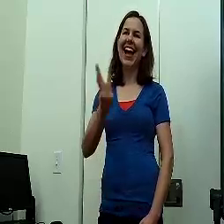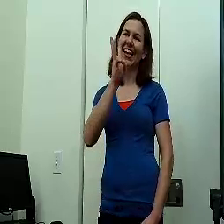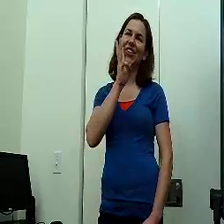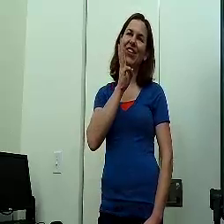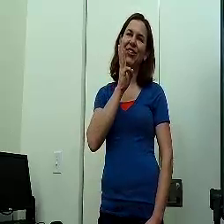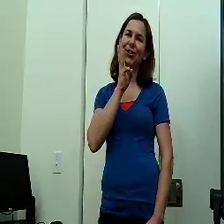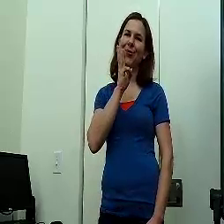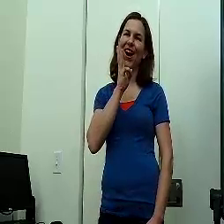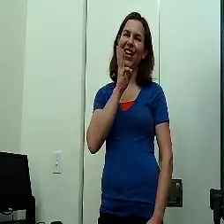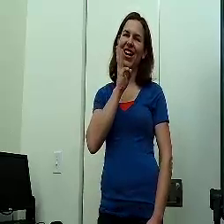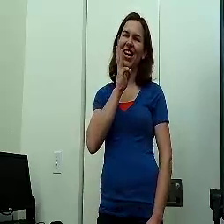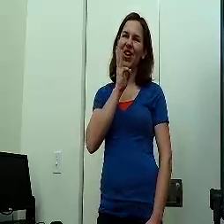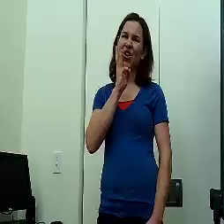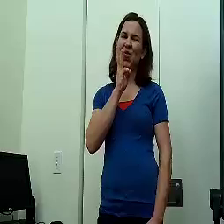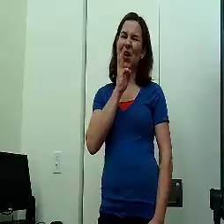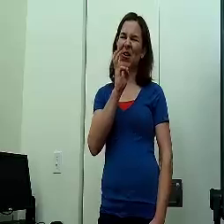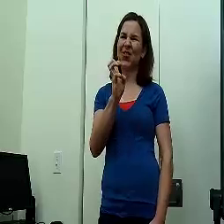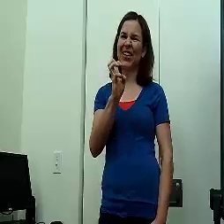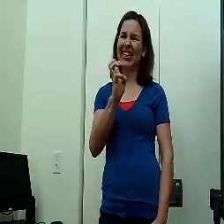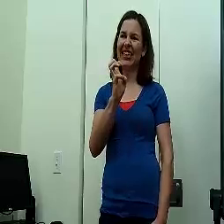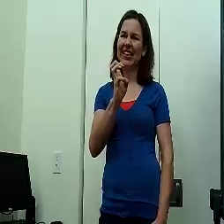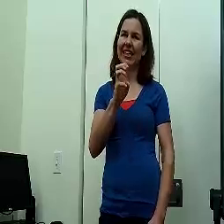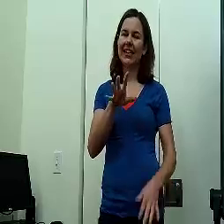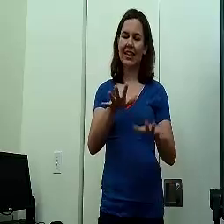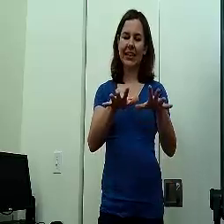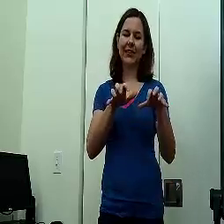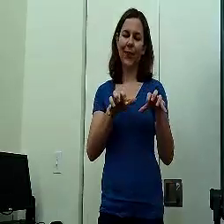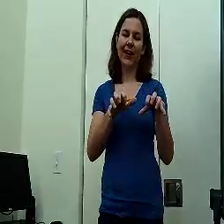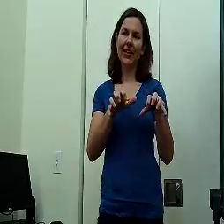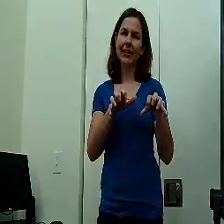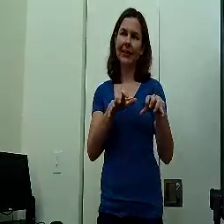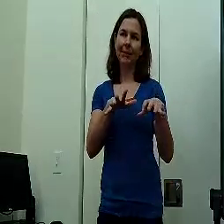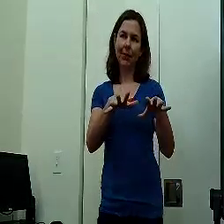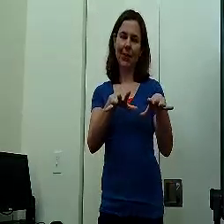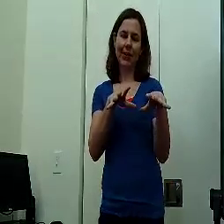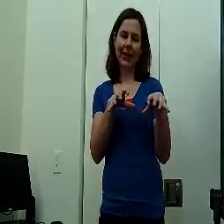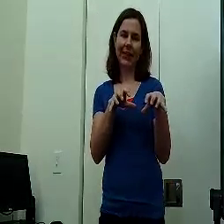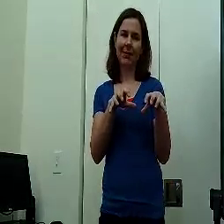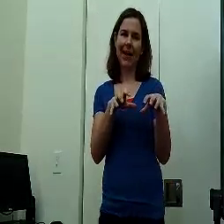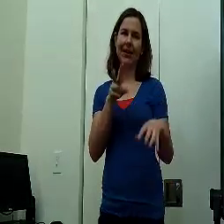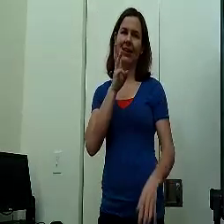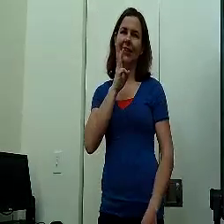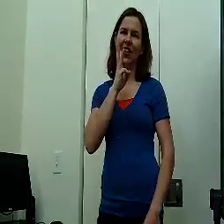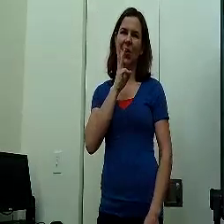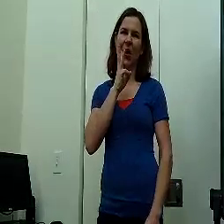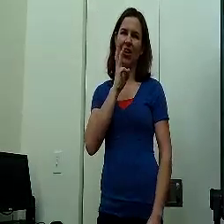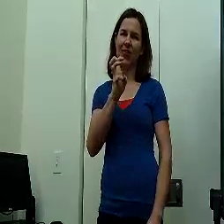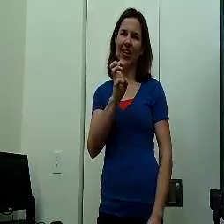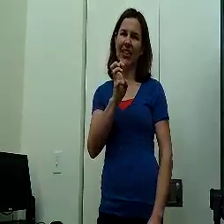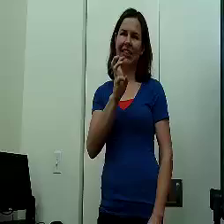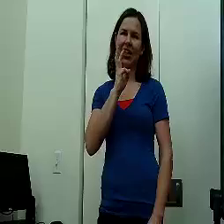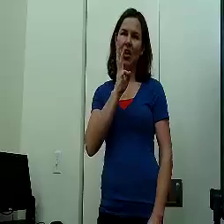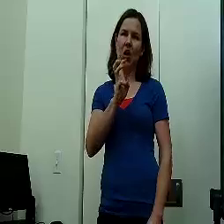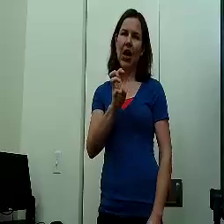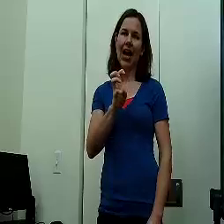Yeah, so it starts with water. Your water freezes, because this is freeze, with your hands coming back like this, so your water freezes.